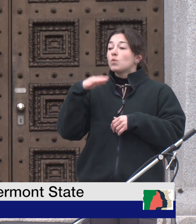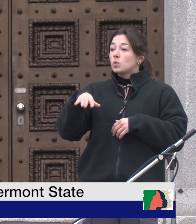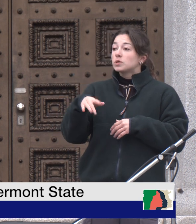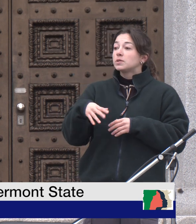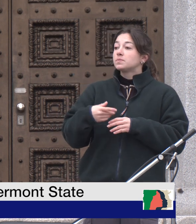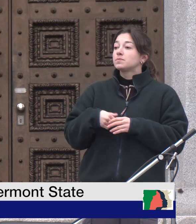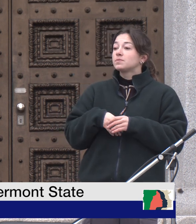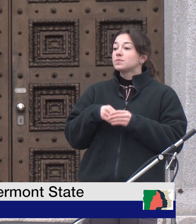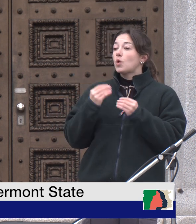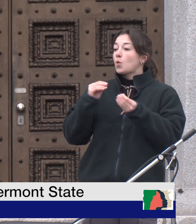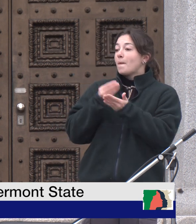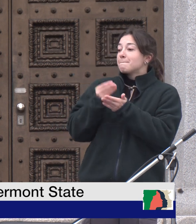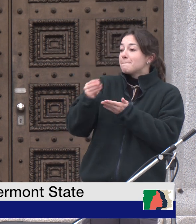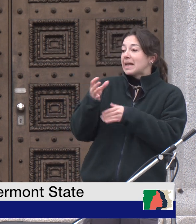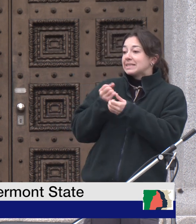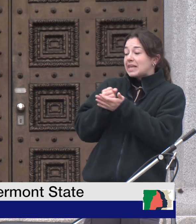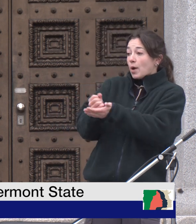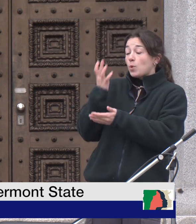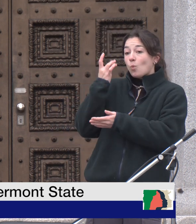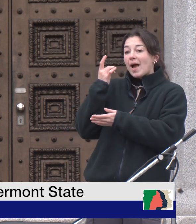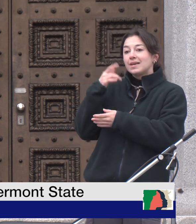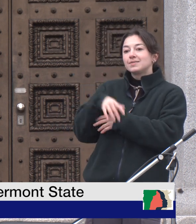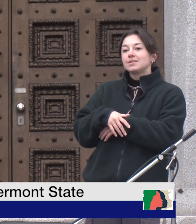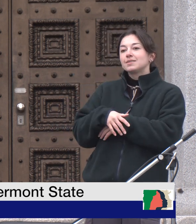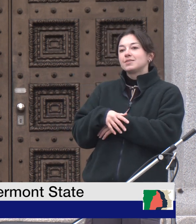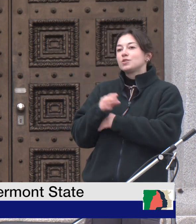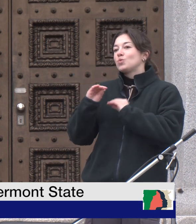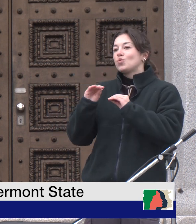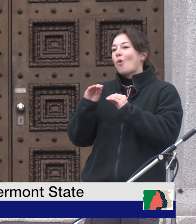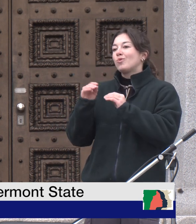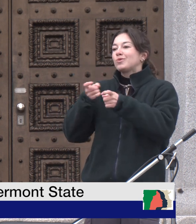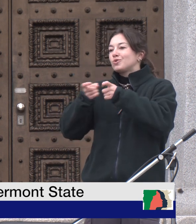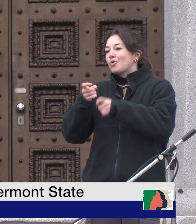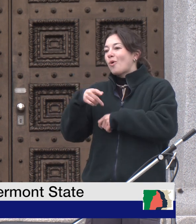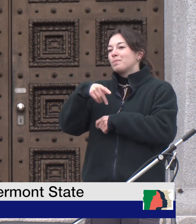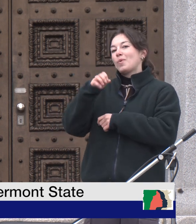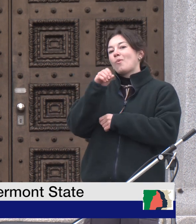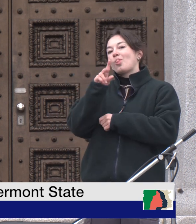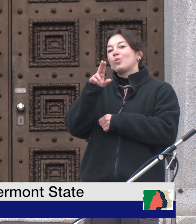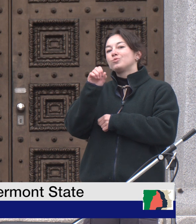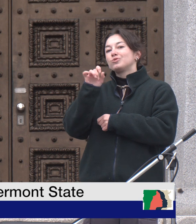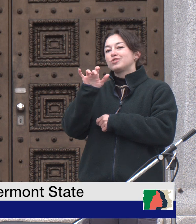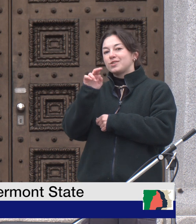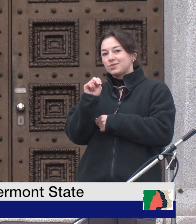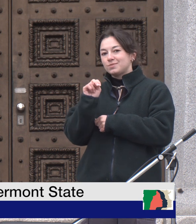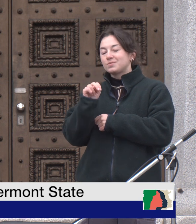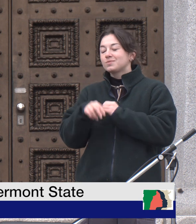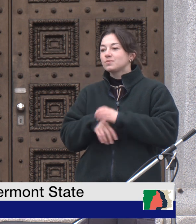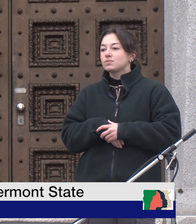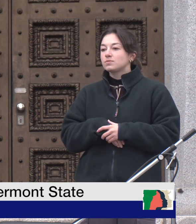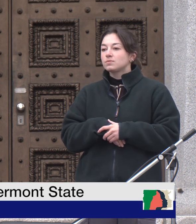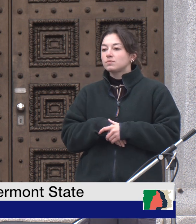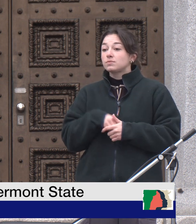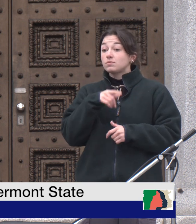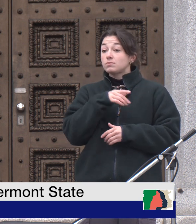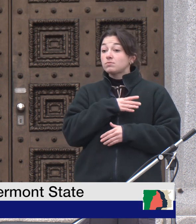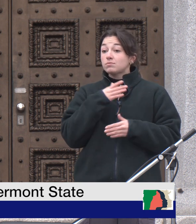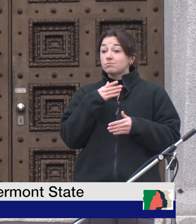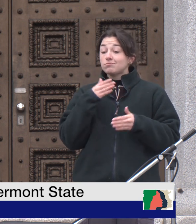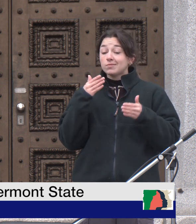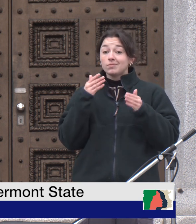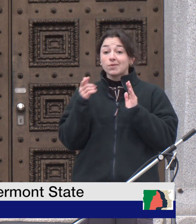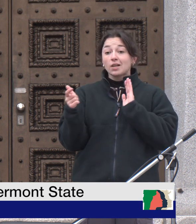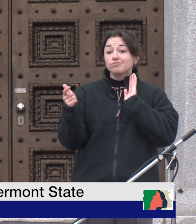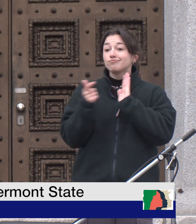controls. He made it clear he will withhold funds from sanctuary cities. He blocked aid